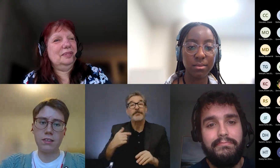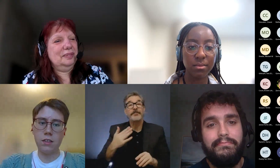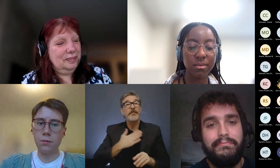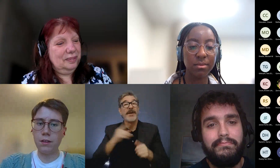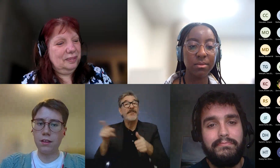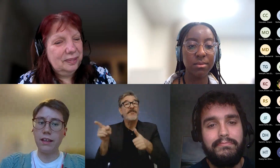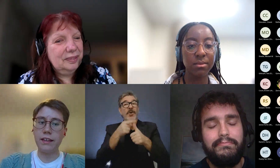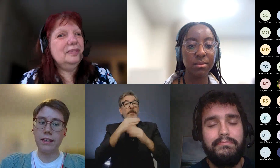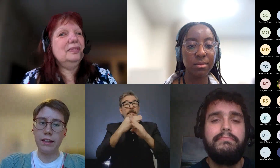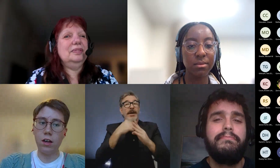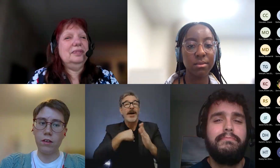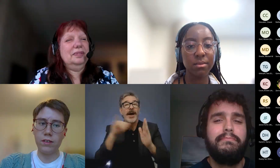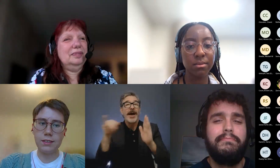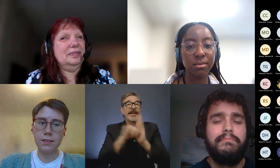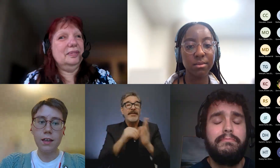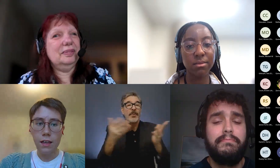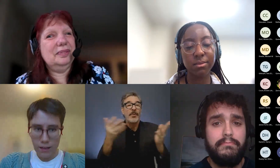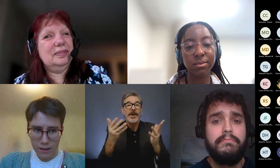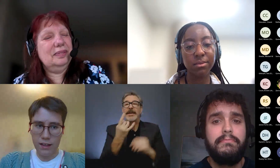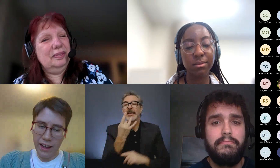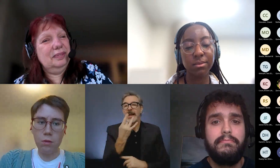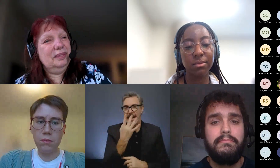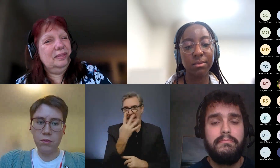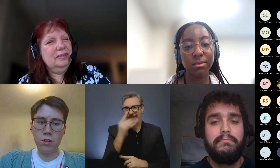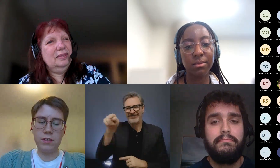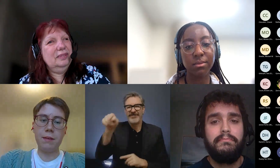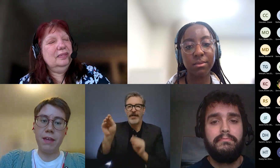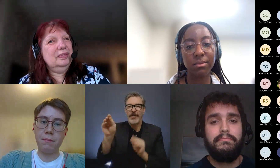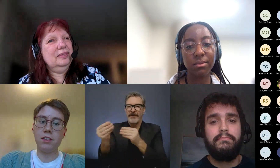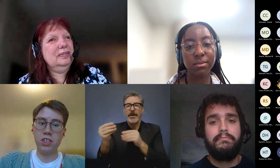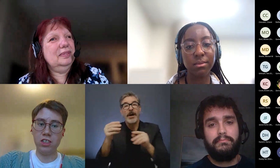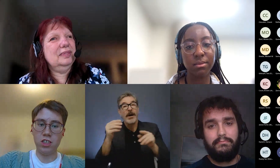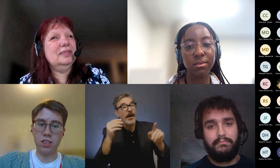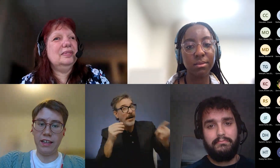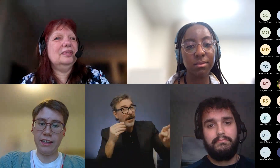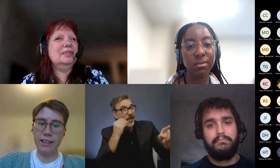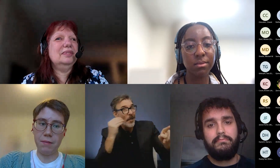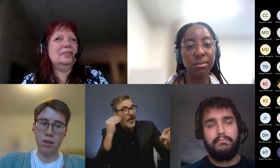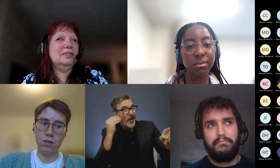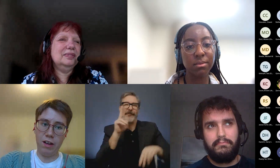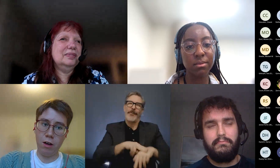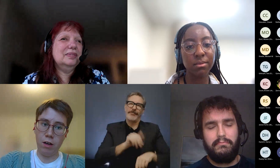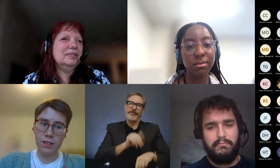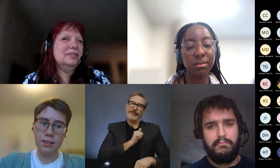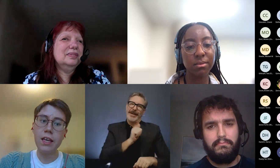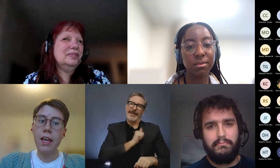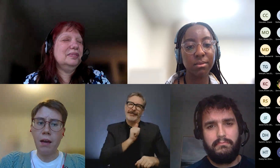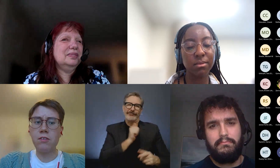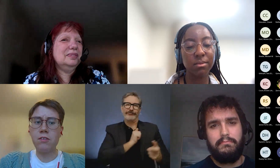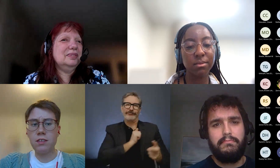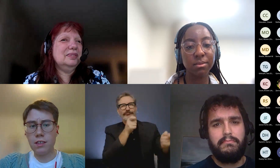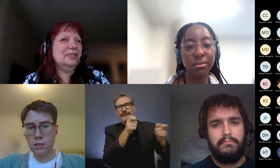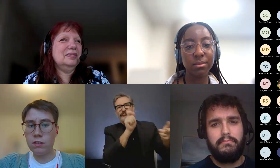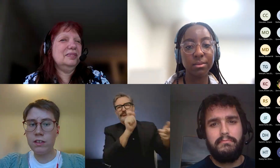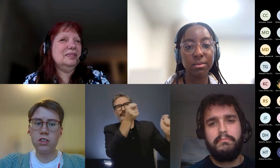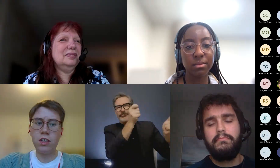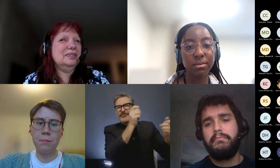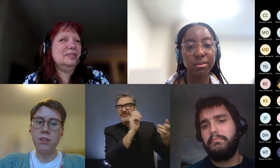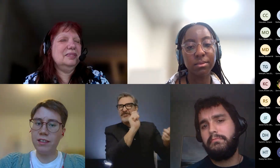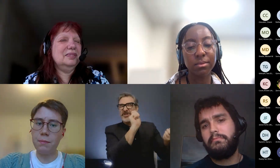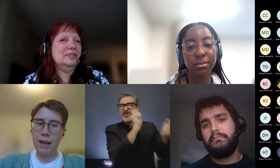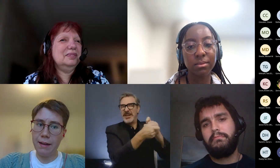identified has to do with lighting in the office. At home, of course, I'm able to change the lighting in my home office. However, since I